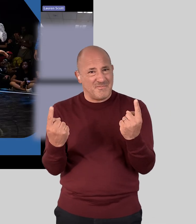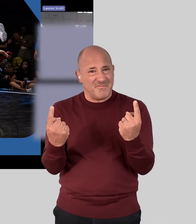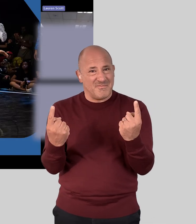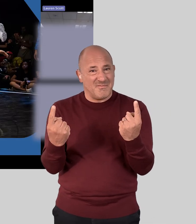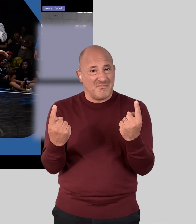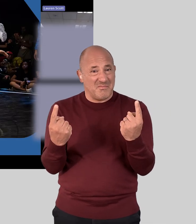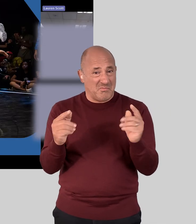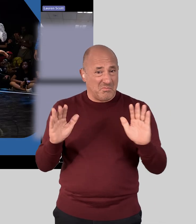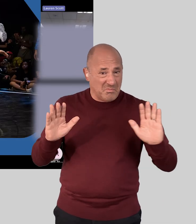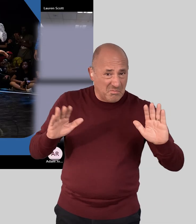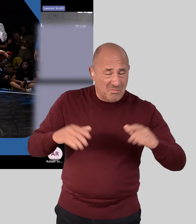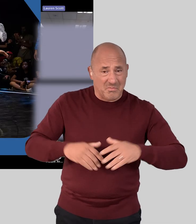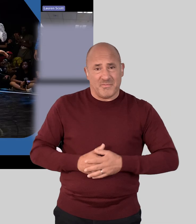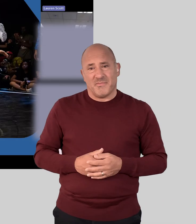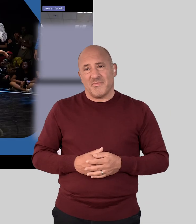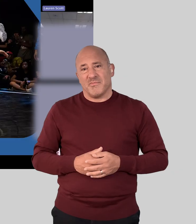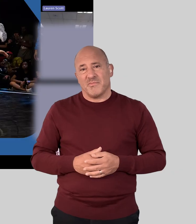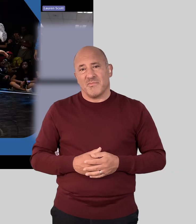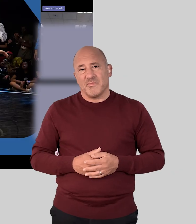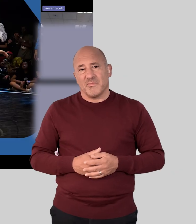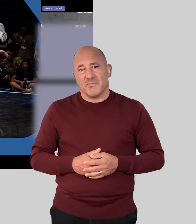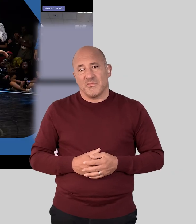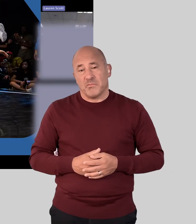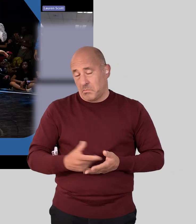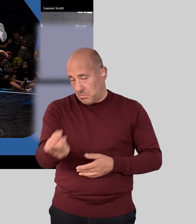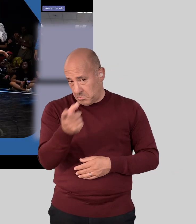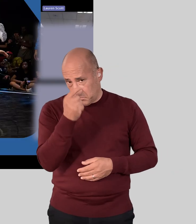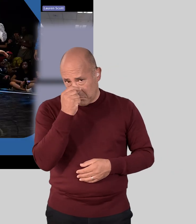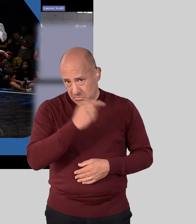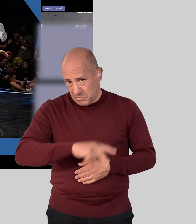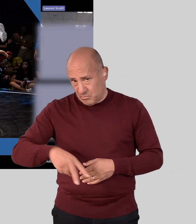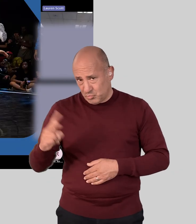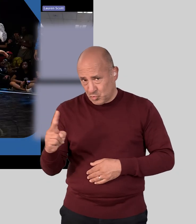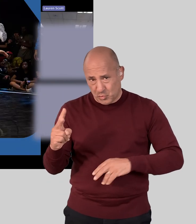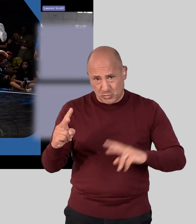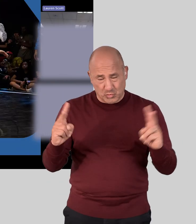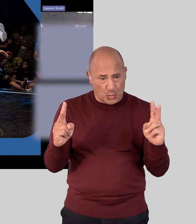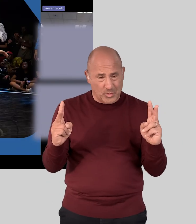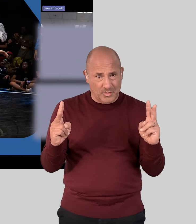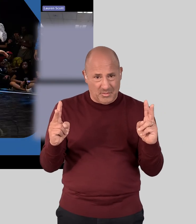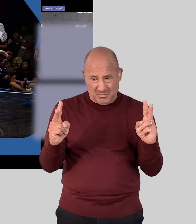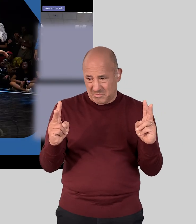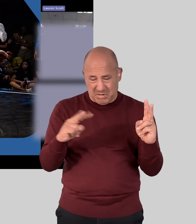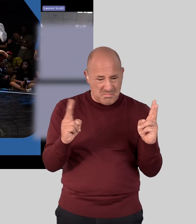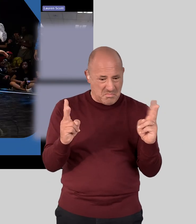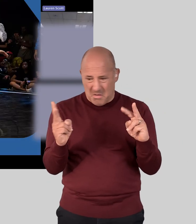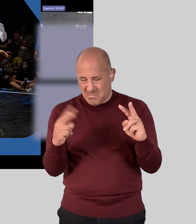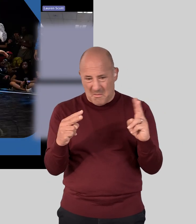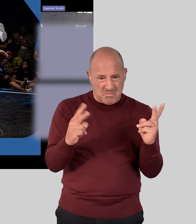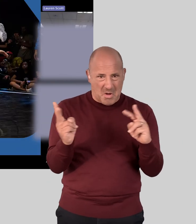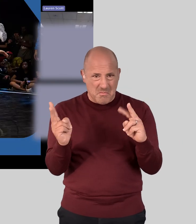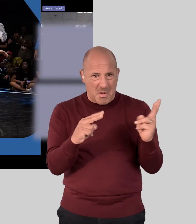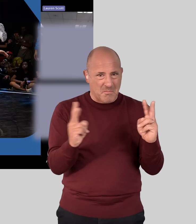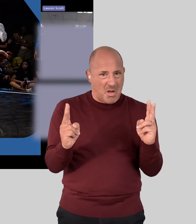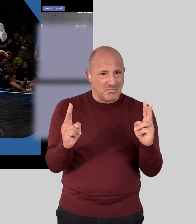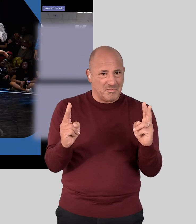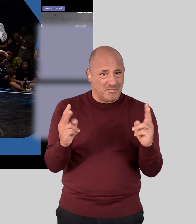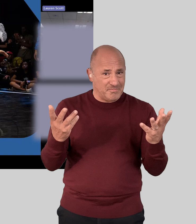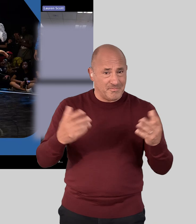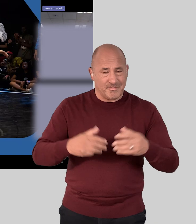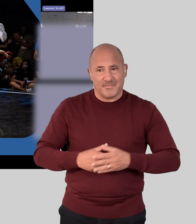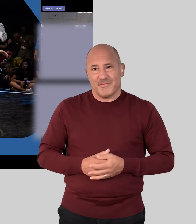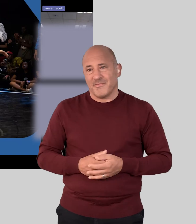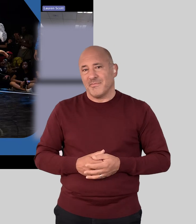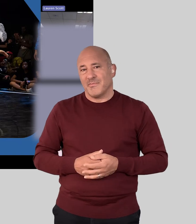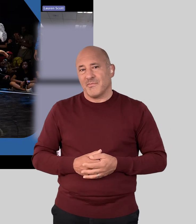two people, you can have so two people against each other, or you could have like 2v2, which is duets against each other.